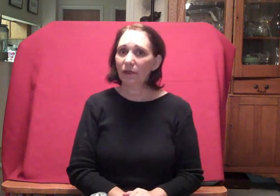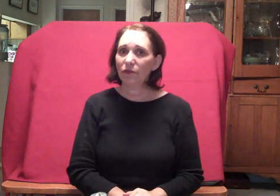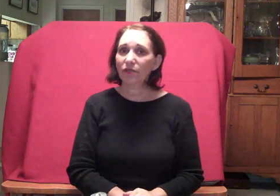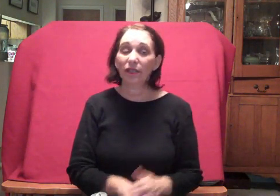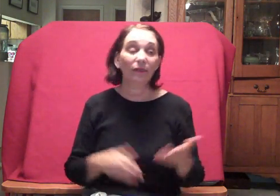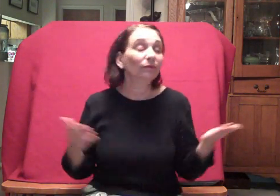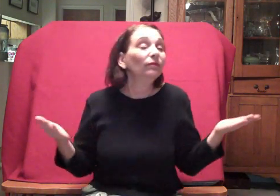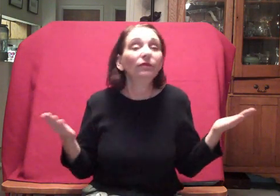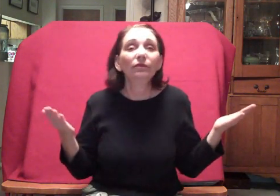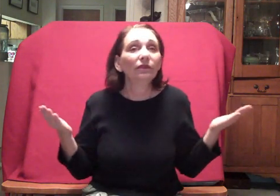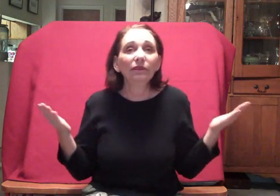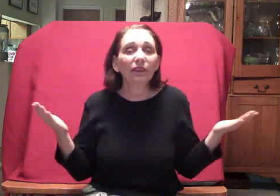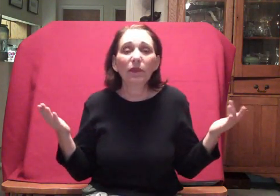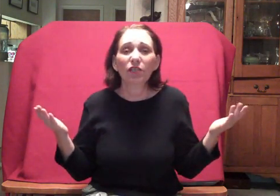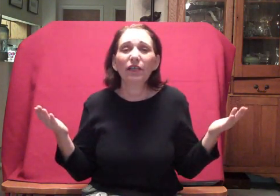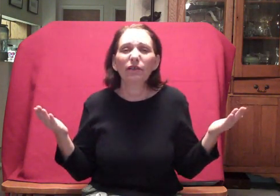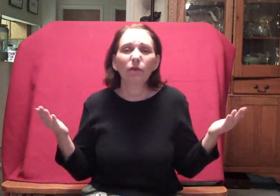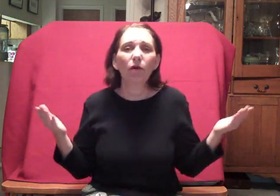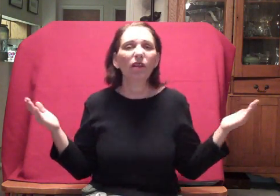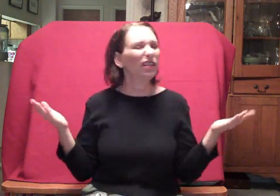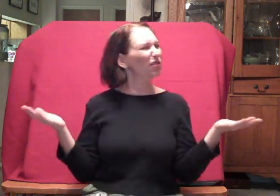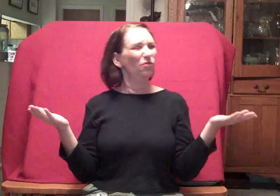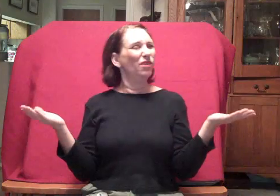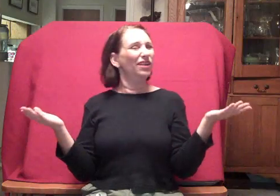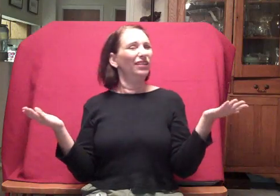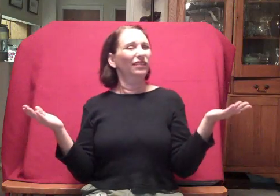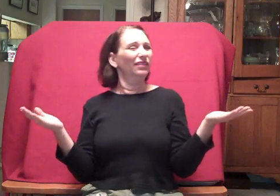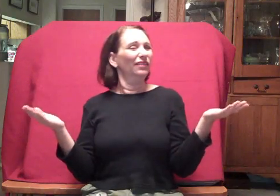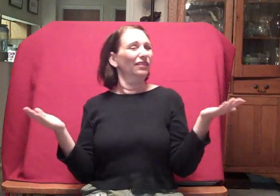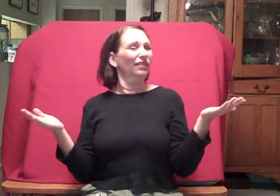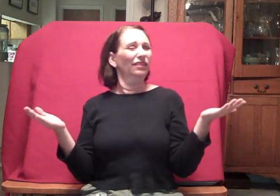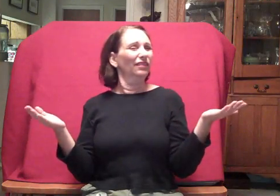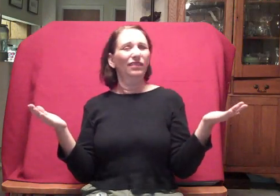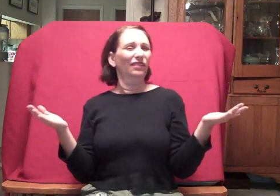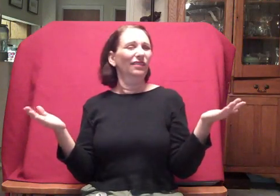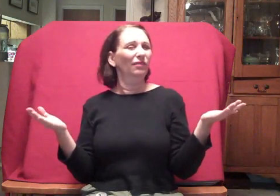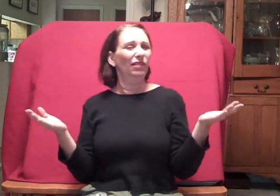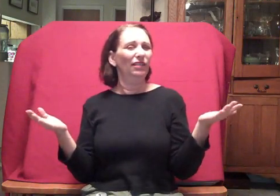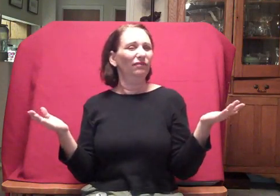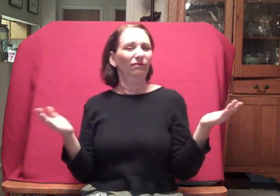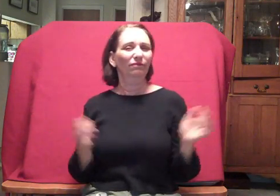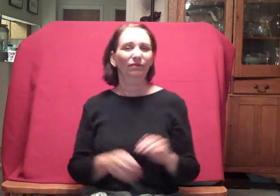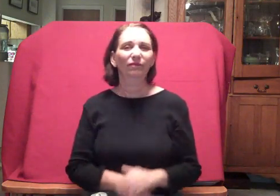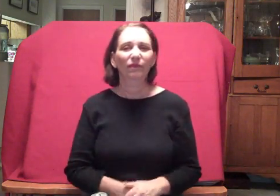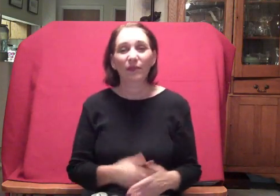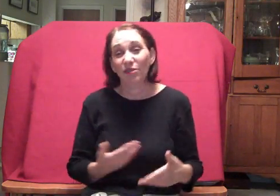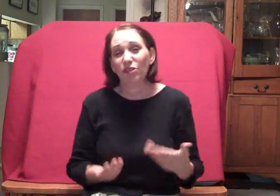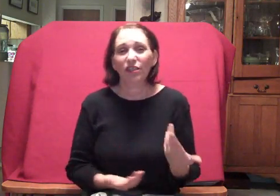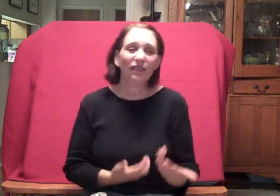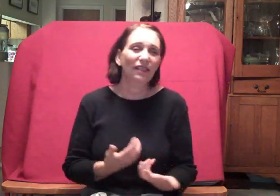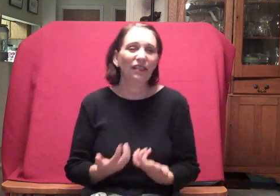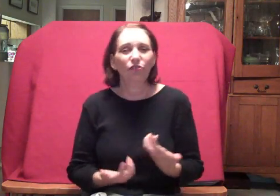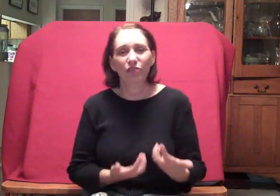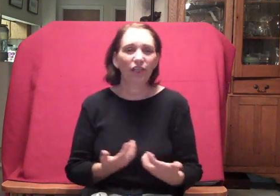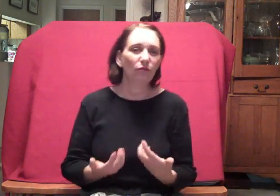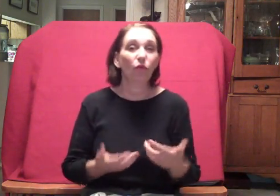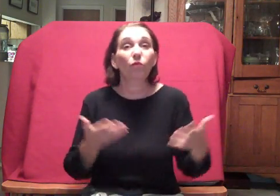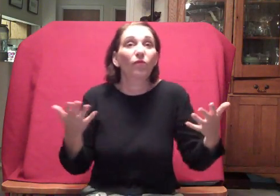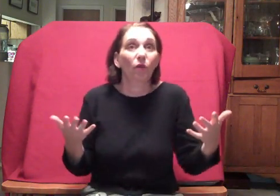Sometimes you'll see, especially here in New Orleans, what? What? Usually it's an interchangeable, the